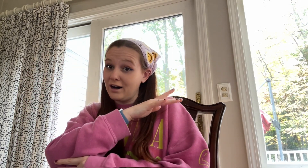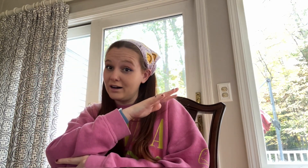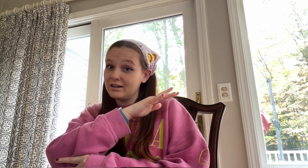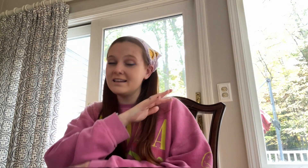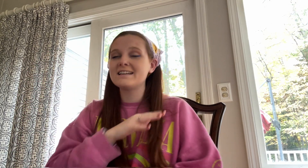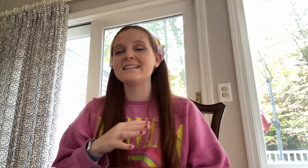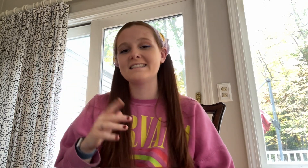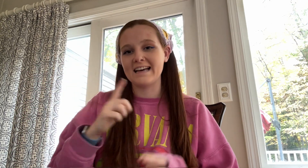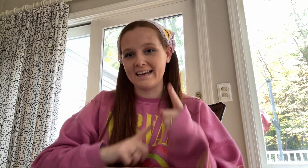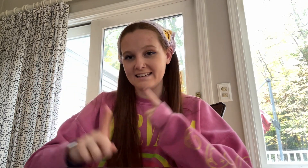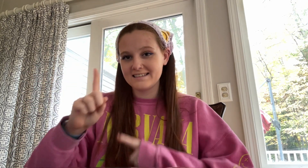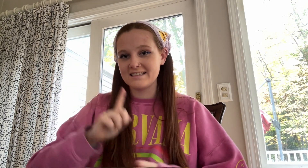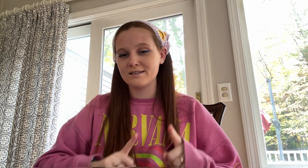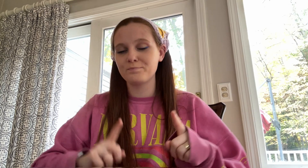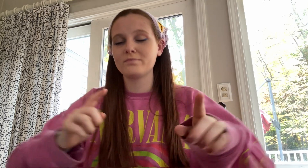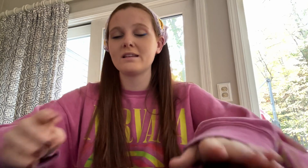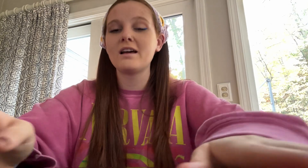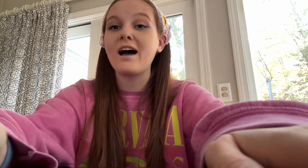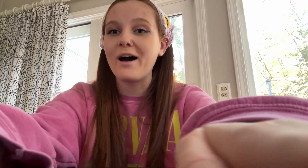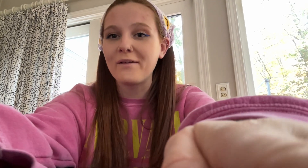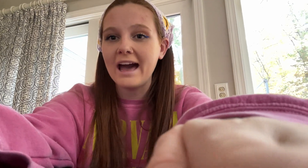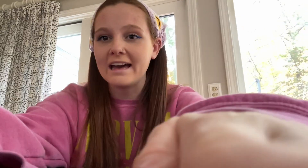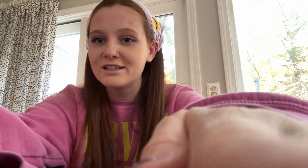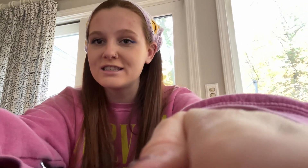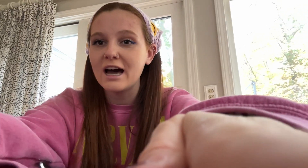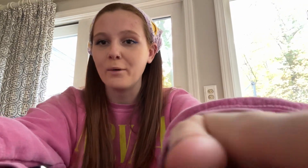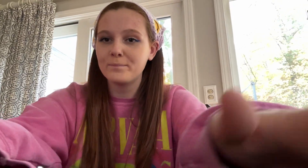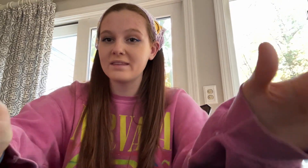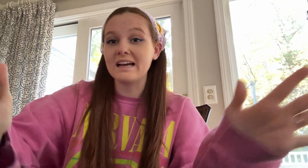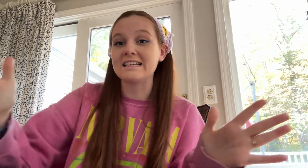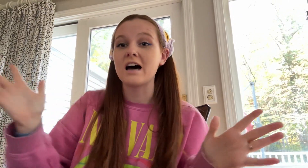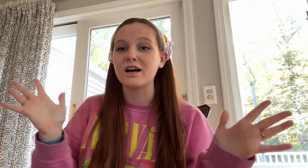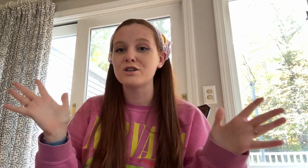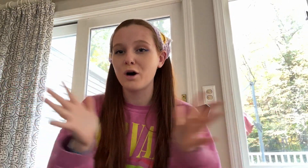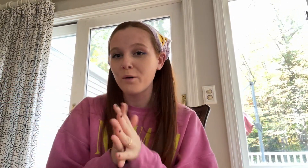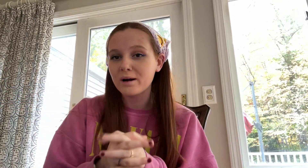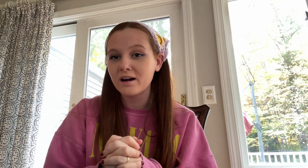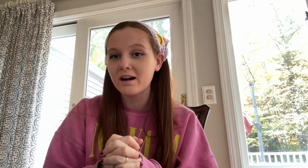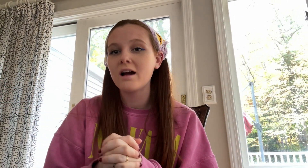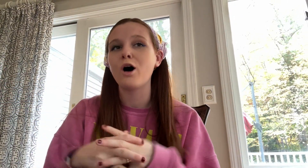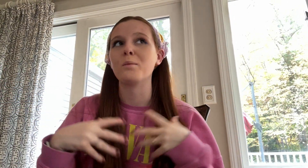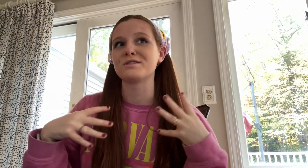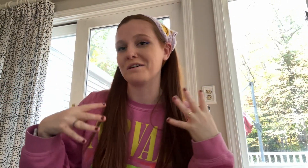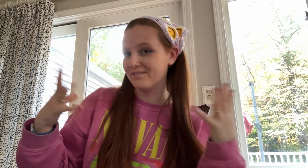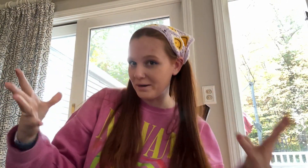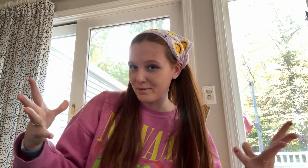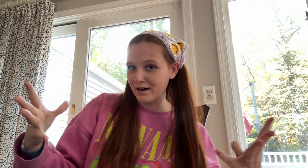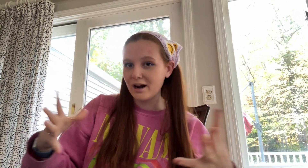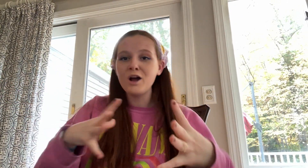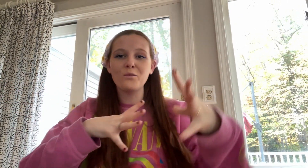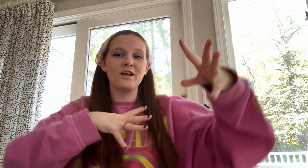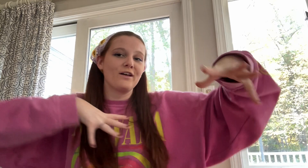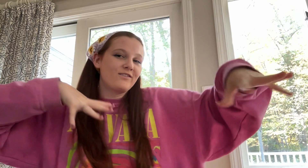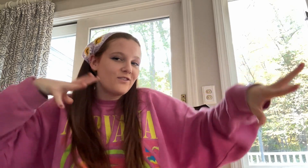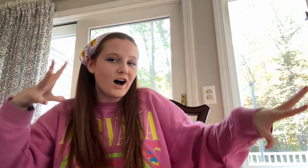fall signs. Okay, so it's October, almost November. We're in the